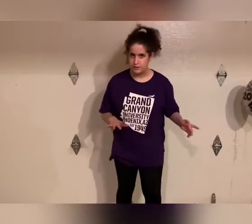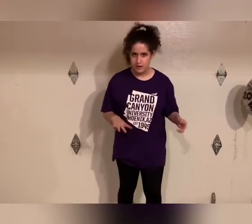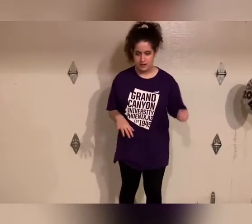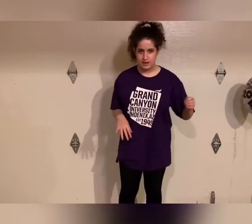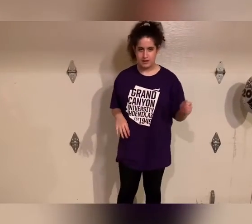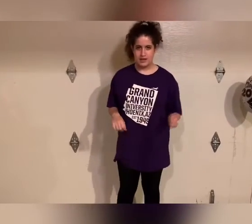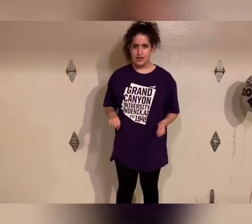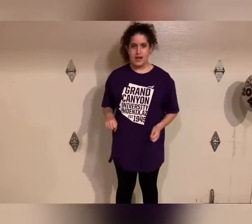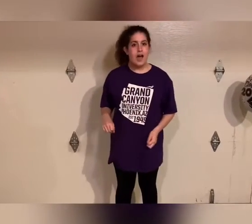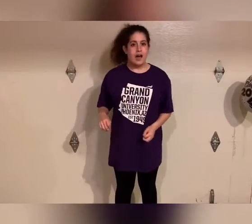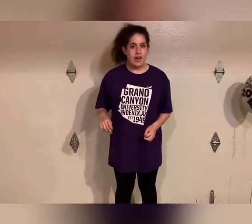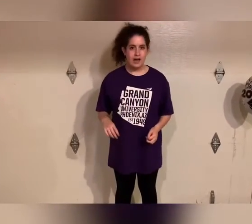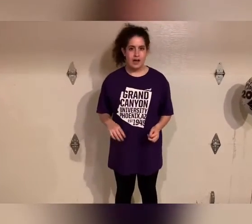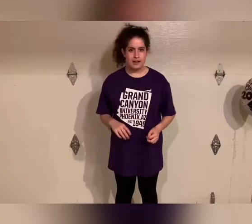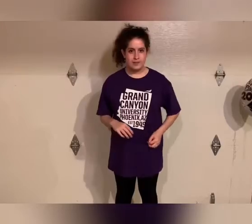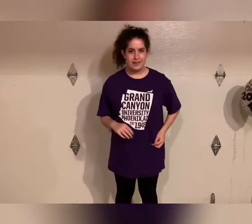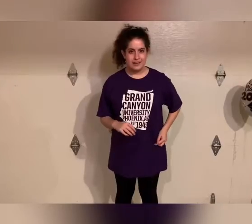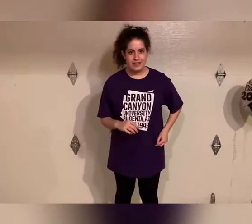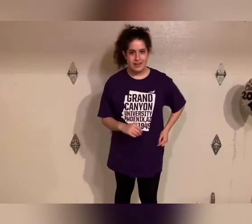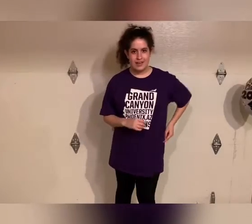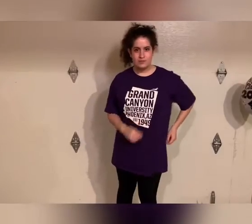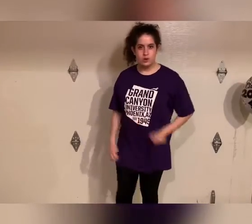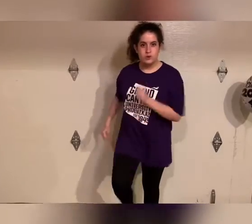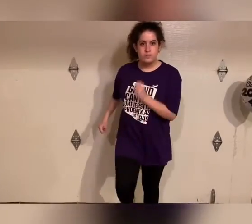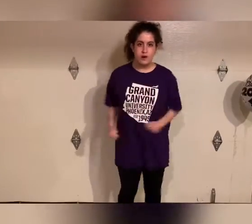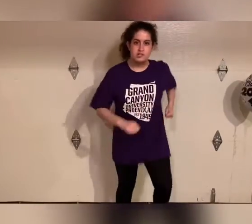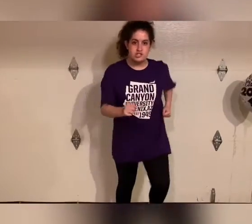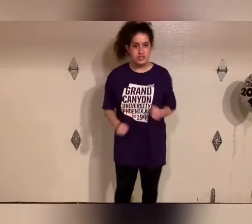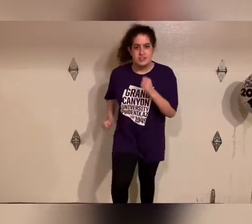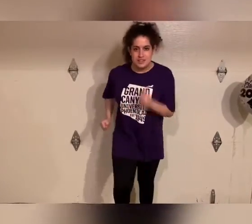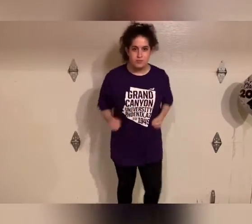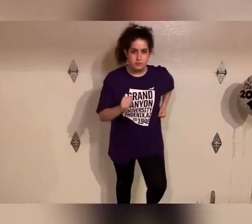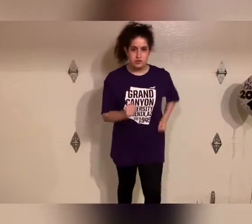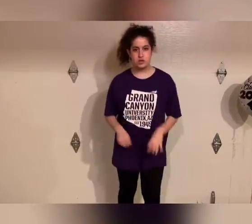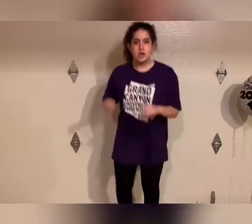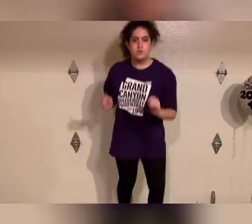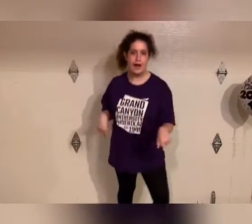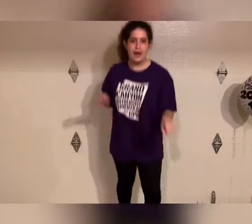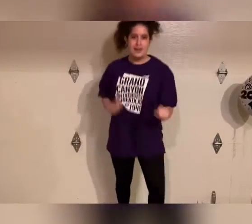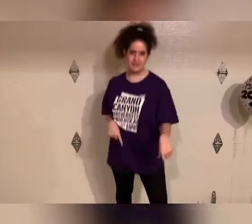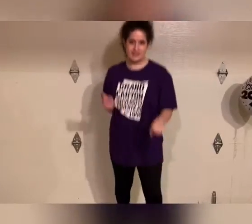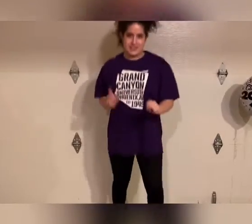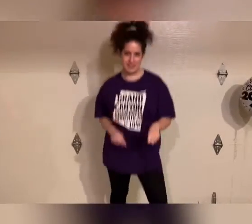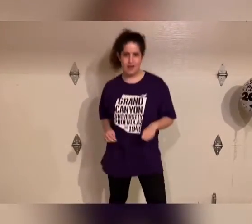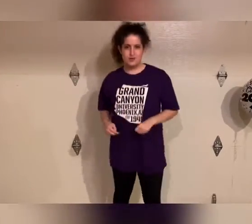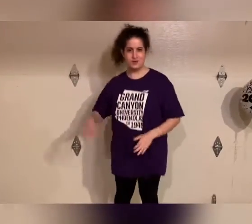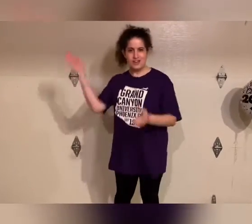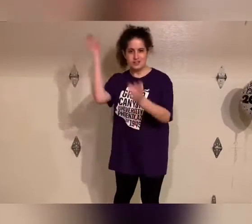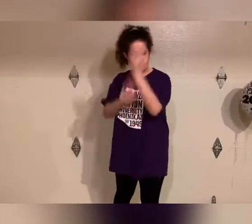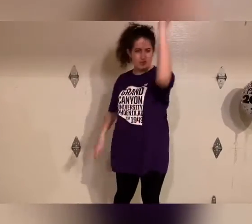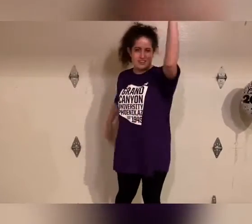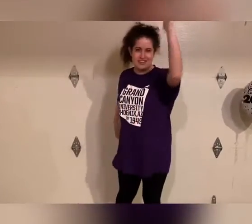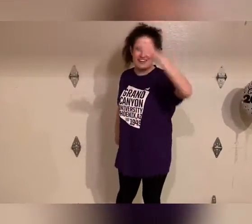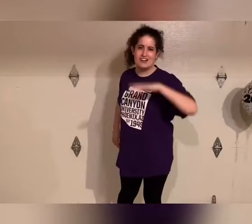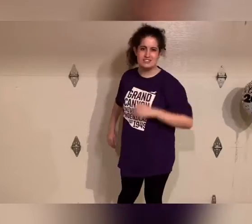ready. I may never march in the infantry, ride in the cavalry, shoot the